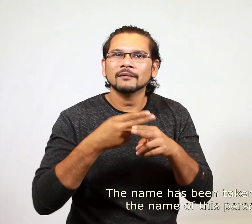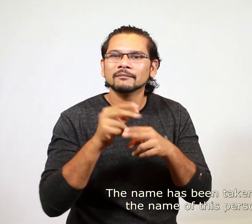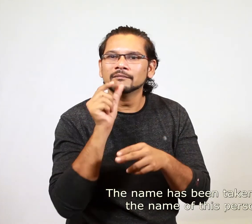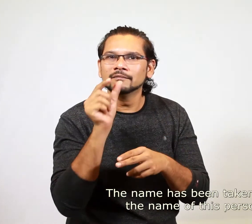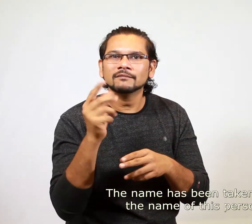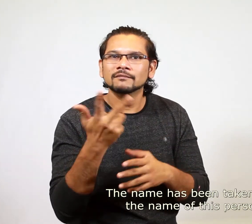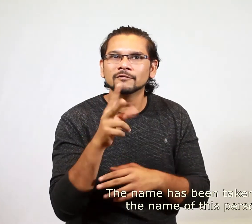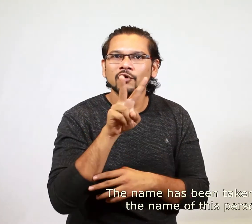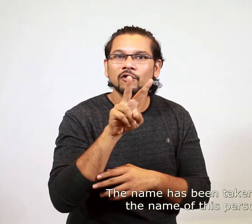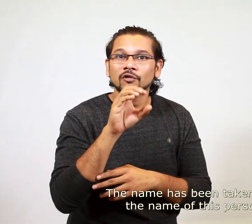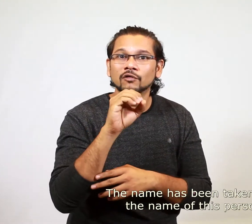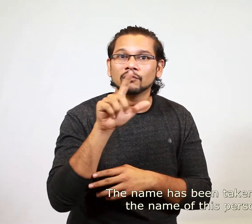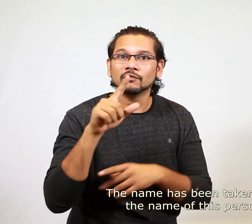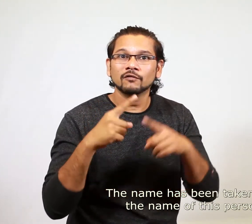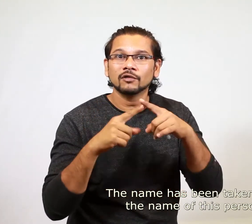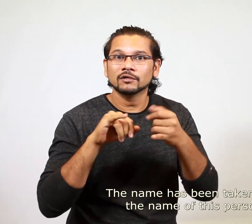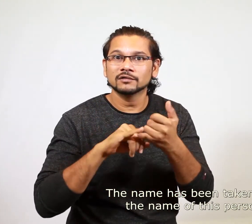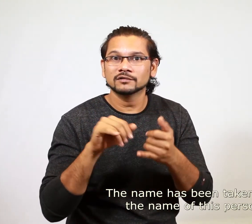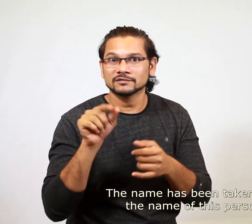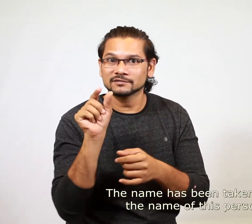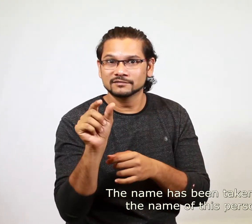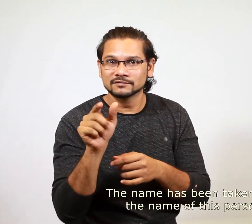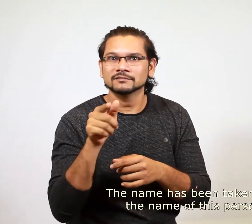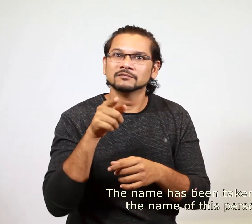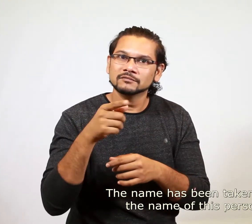The name has been taken from the name of this person.